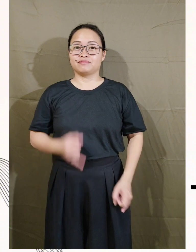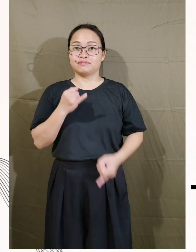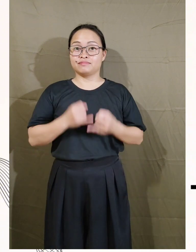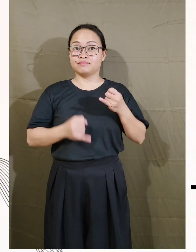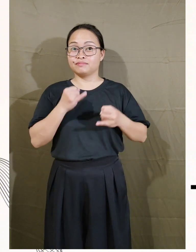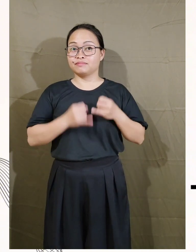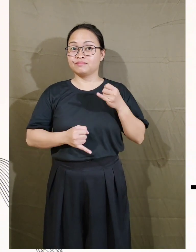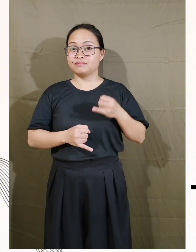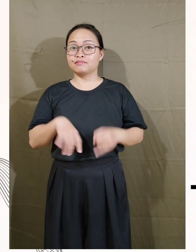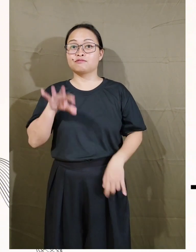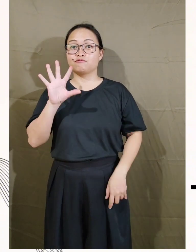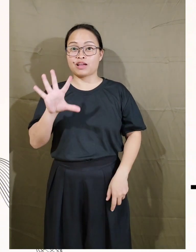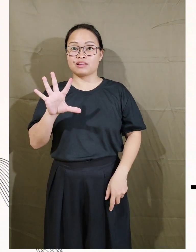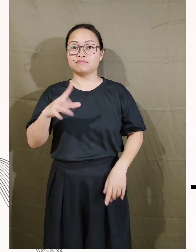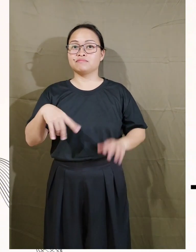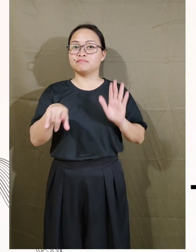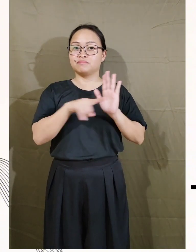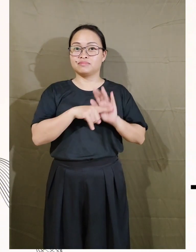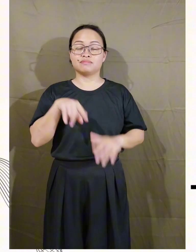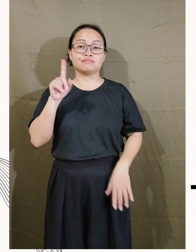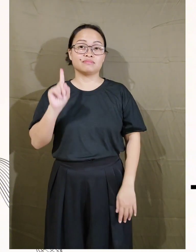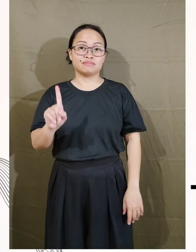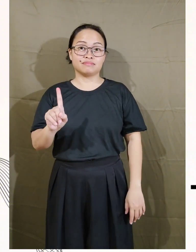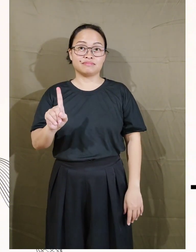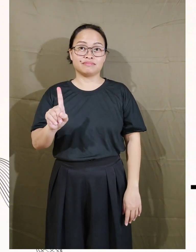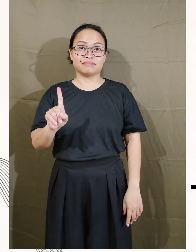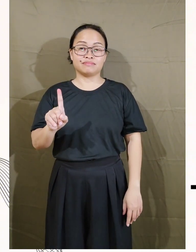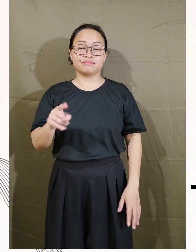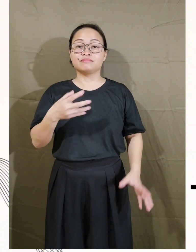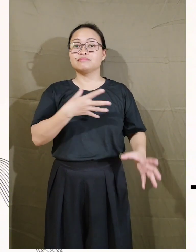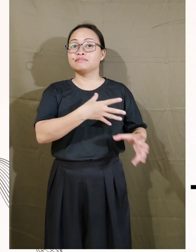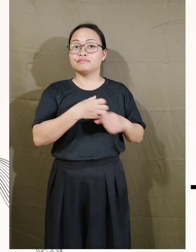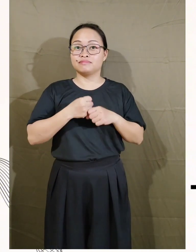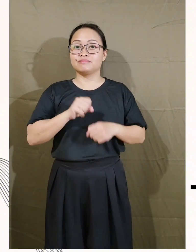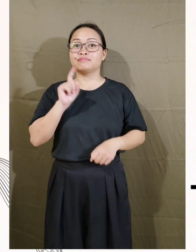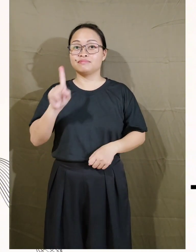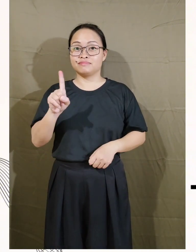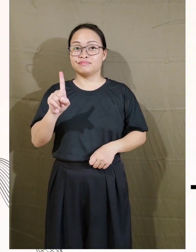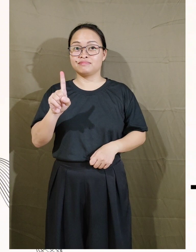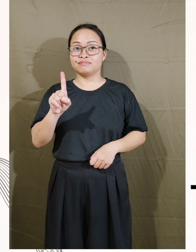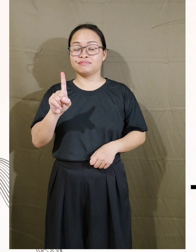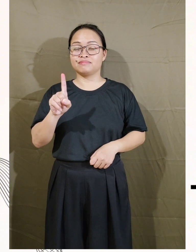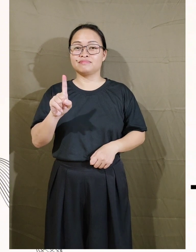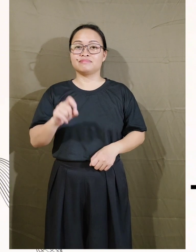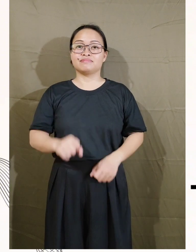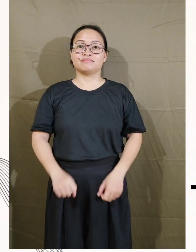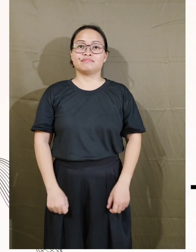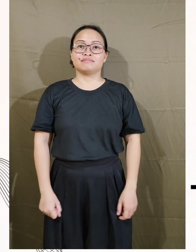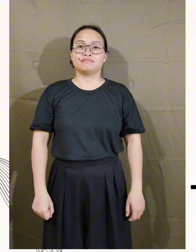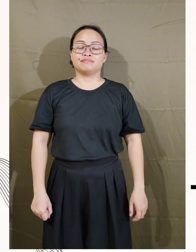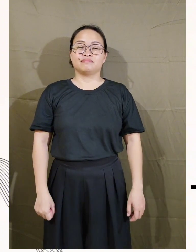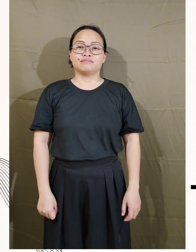lastly, 5 minus 1. Let's take away 1. So,